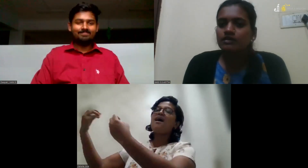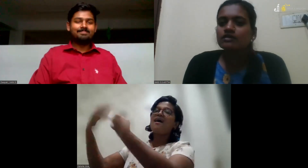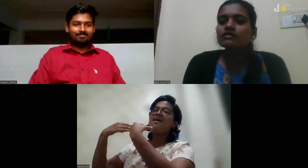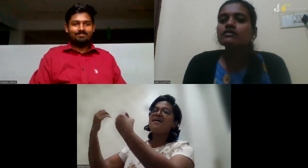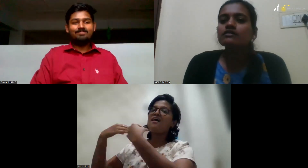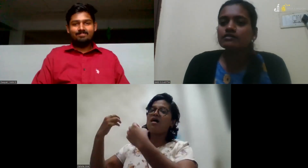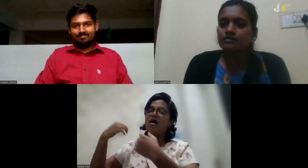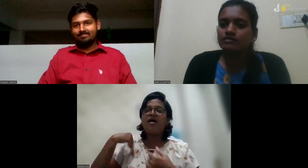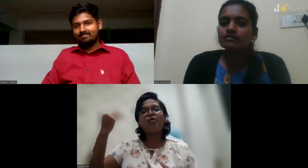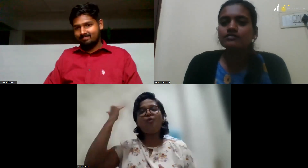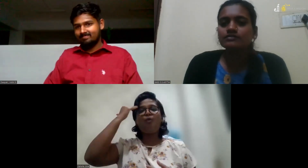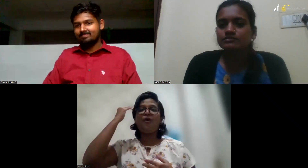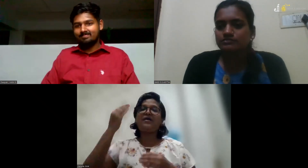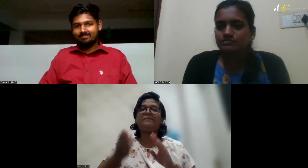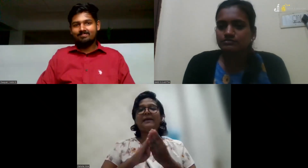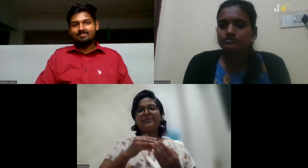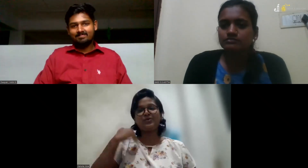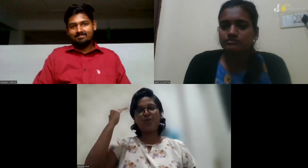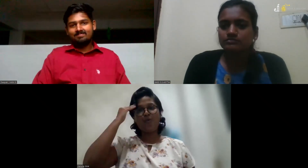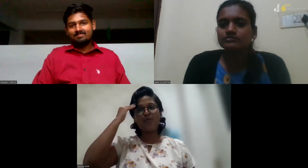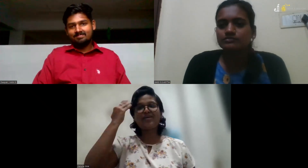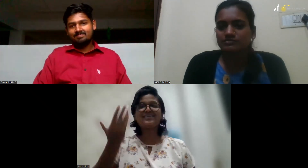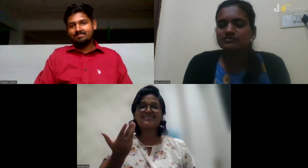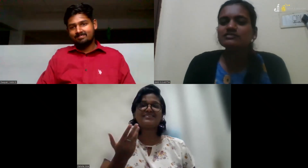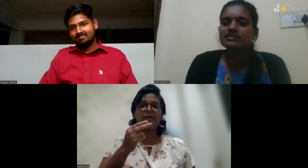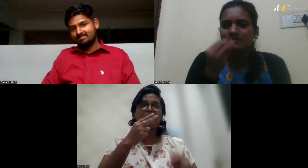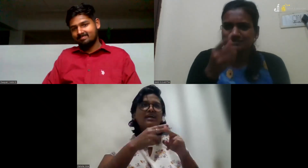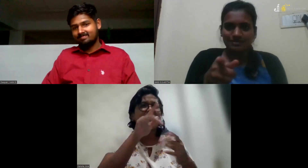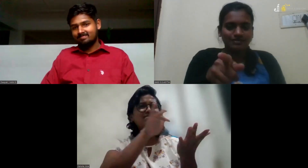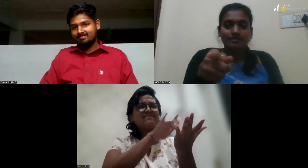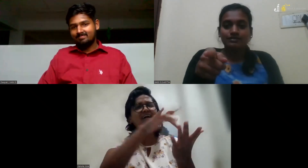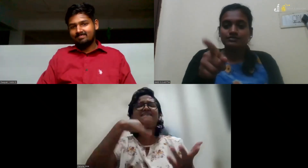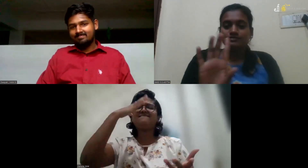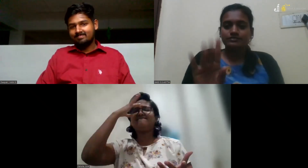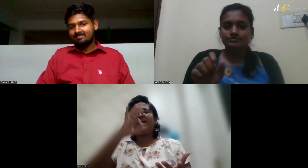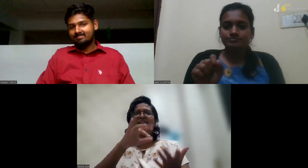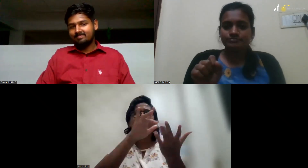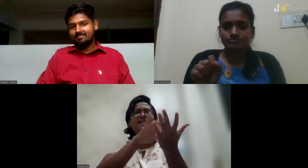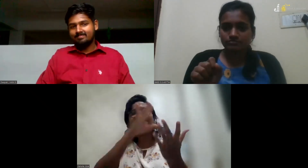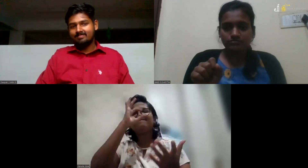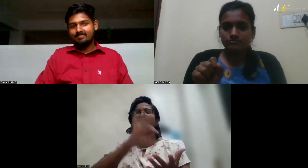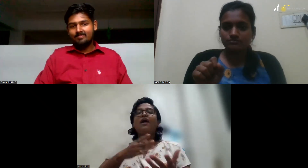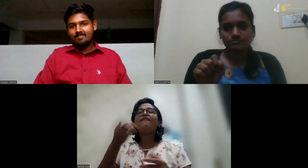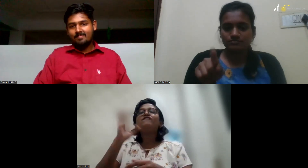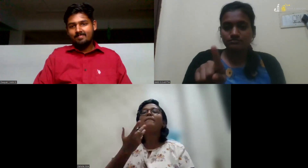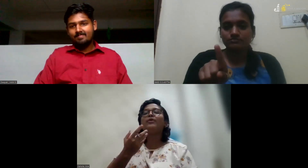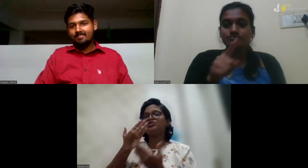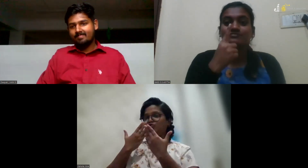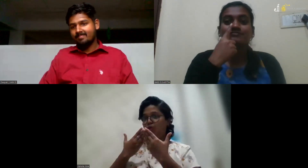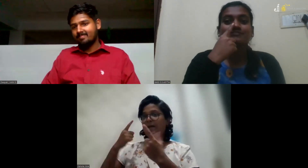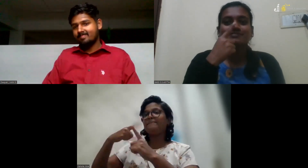has experience of traveling. She told me and she guided me. That's how I remember the places of the name. I know that,